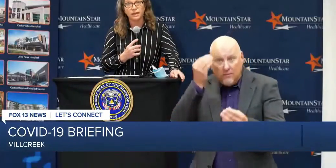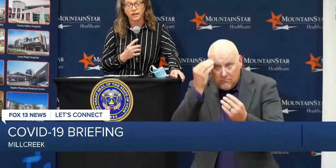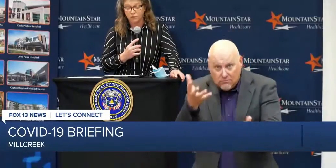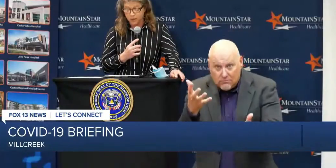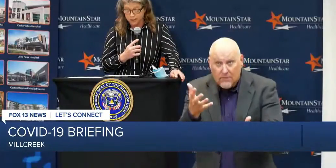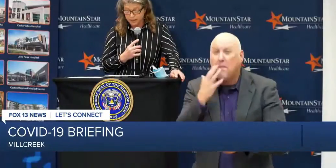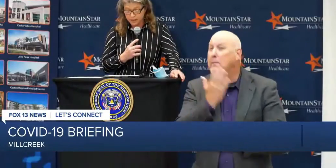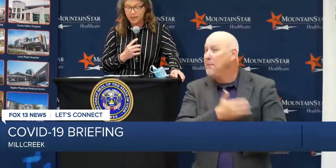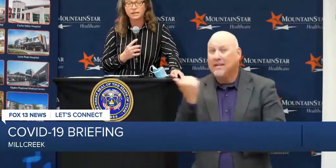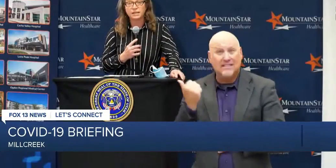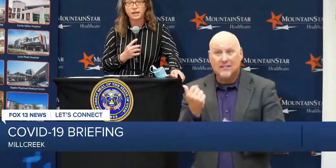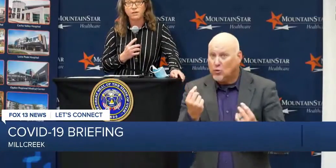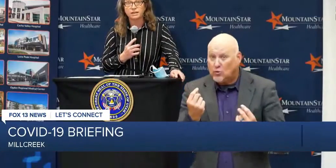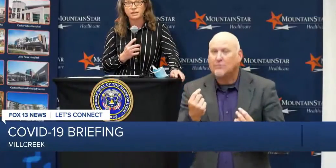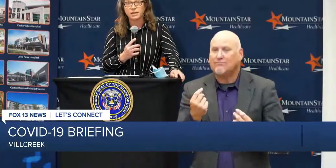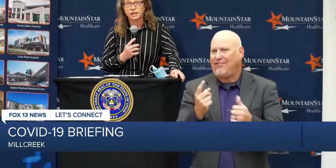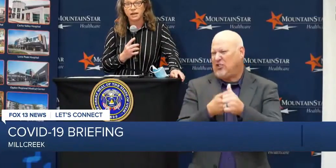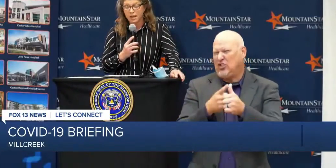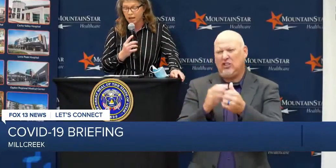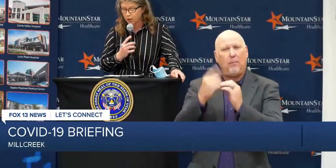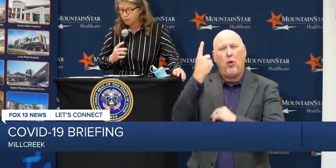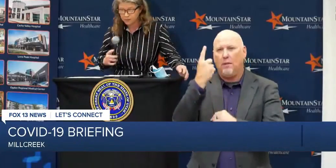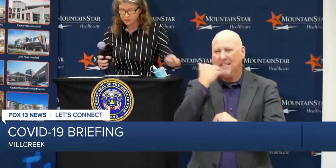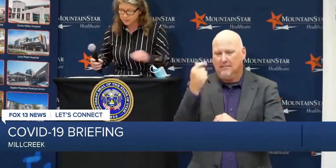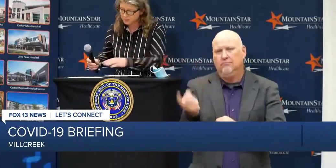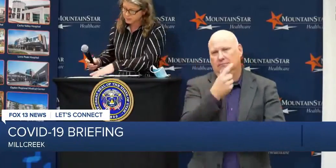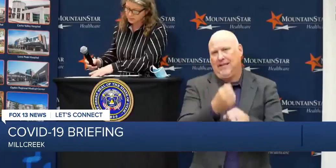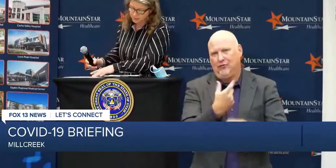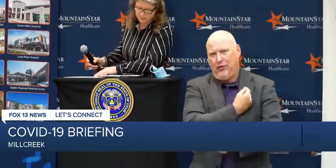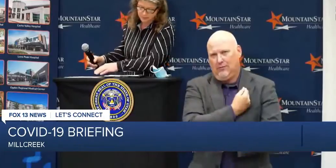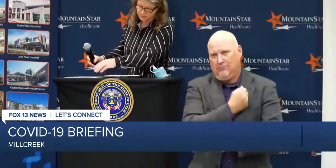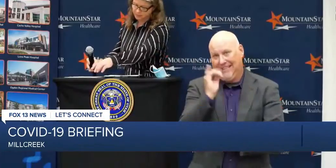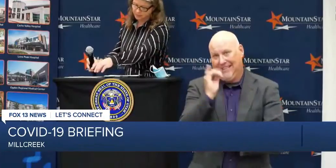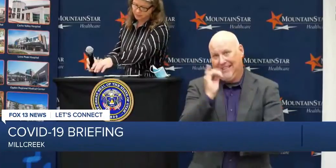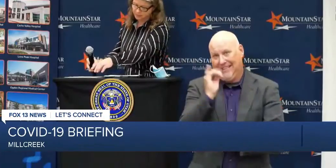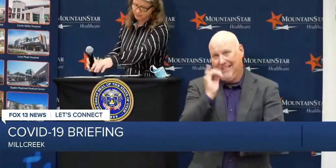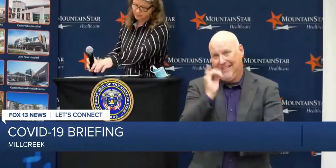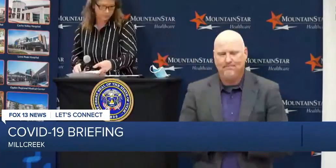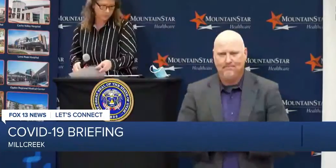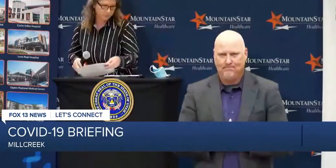your family and loved ones is to get vaccinated. Thank you.